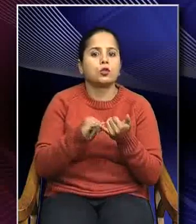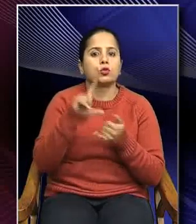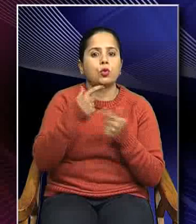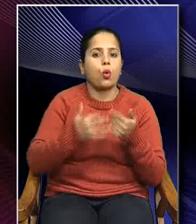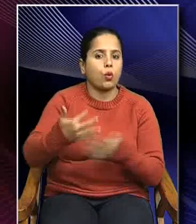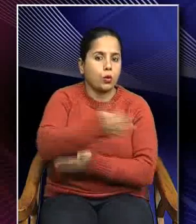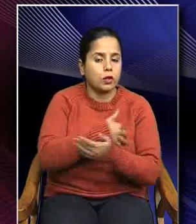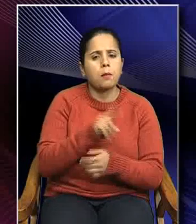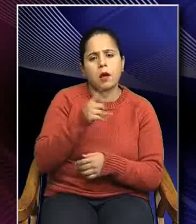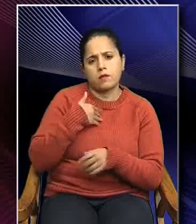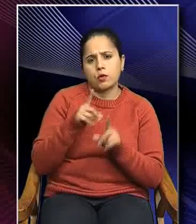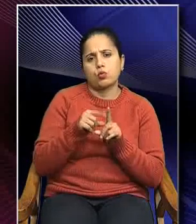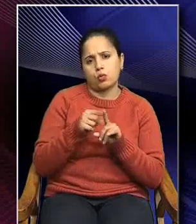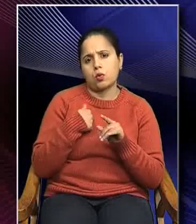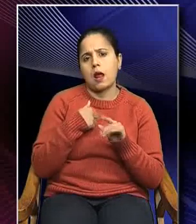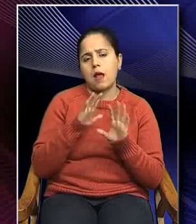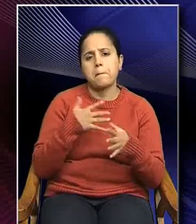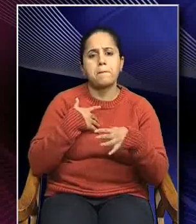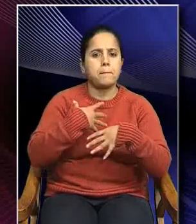do make our